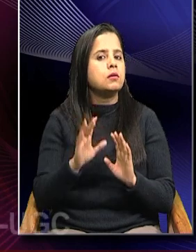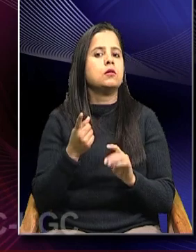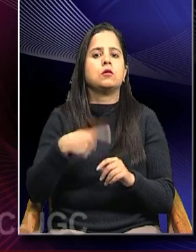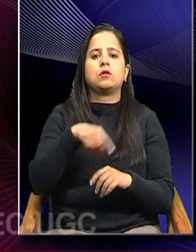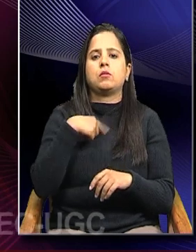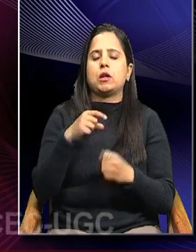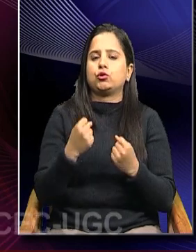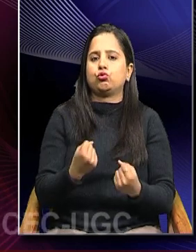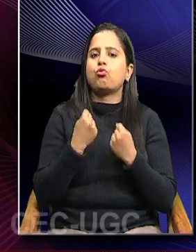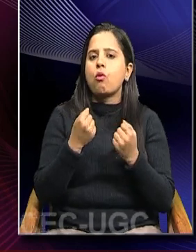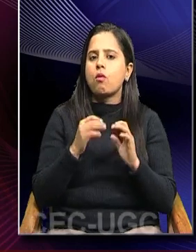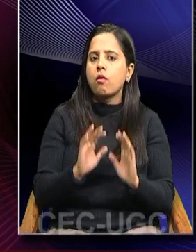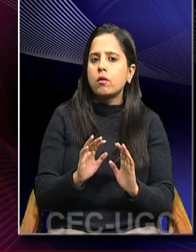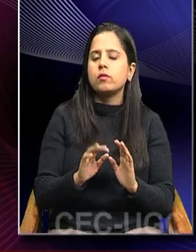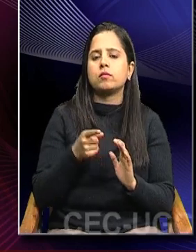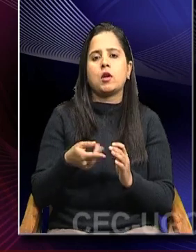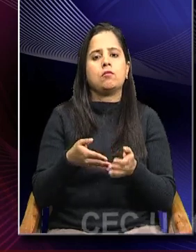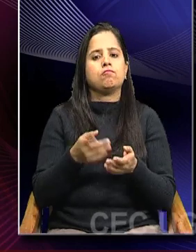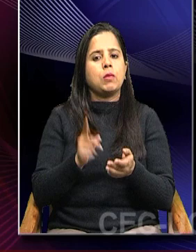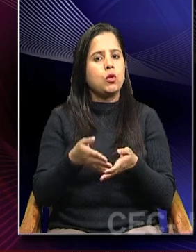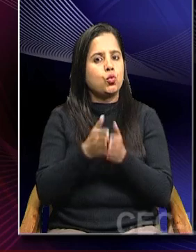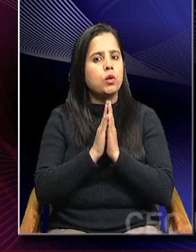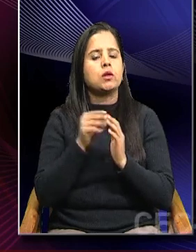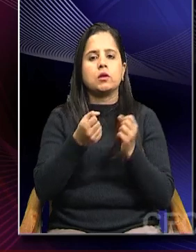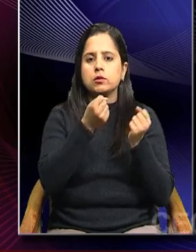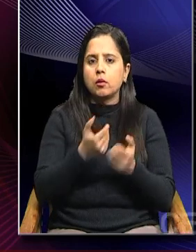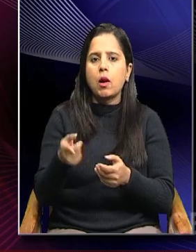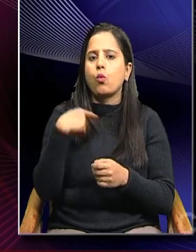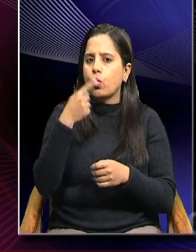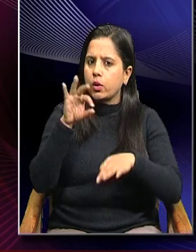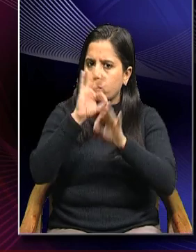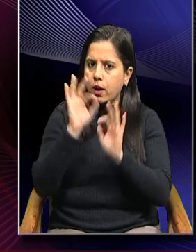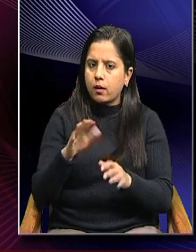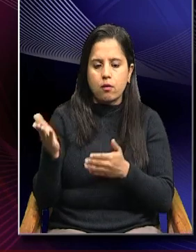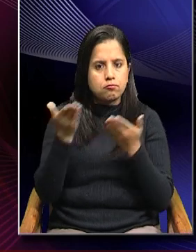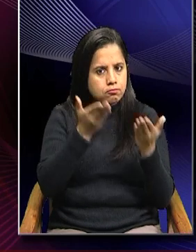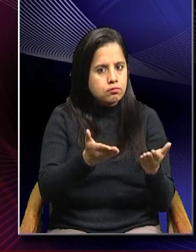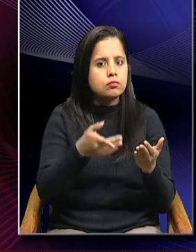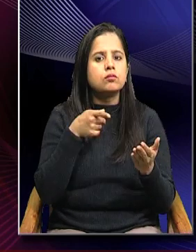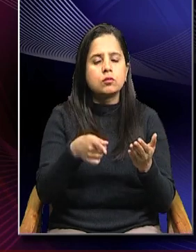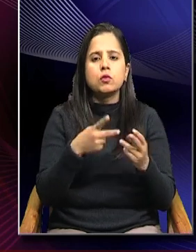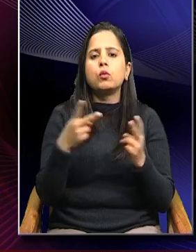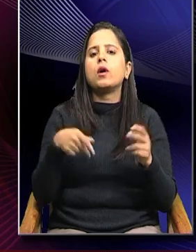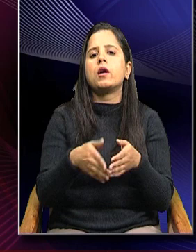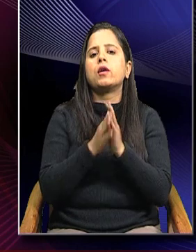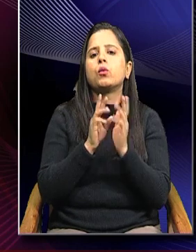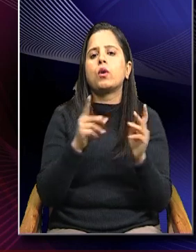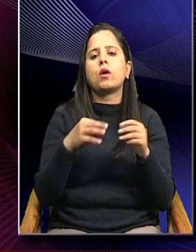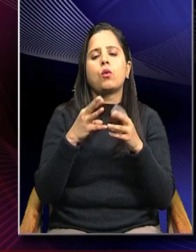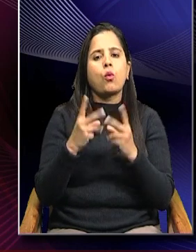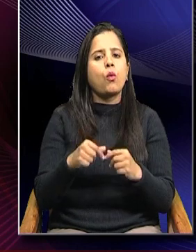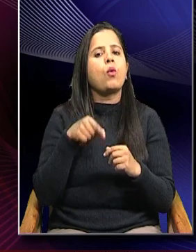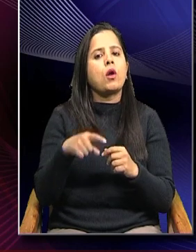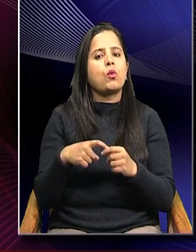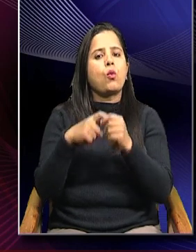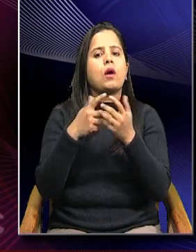have a strength of requisite suppliers who are ready to offer the requisite quantum and quality of products